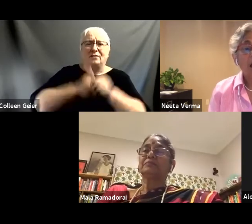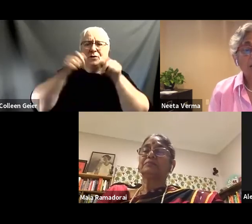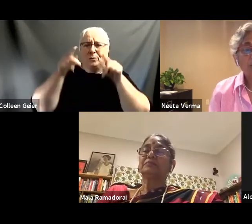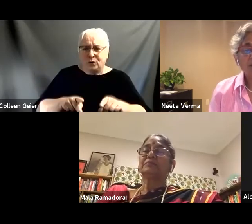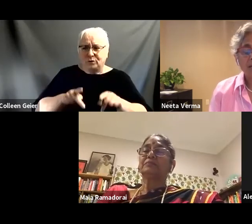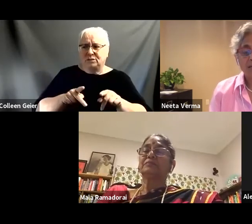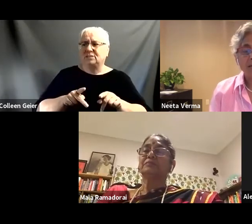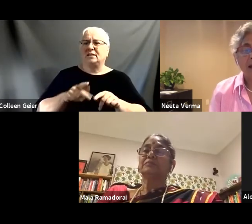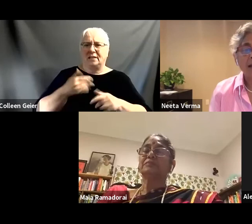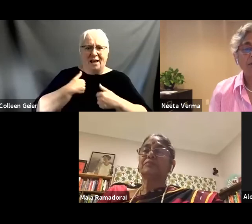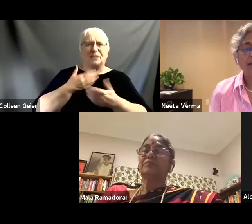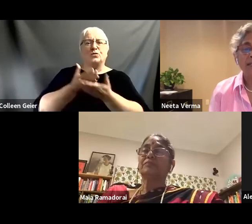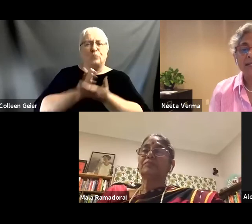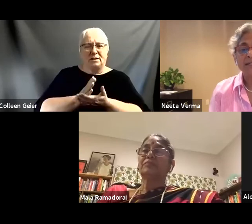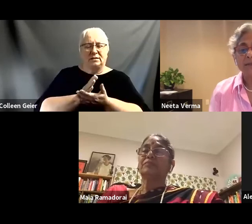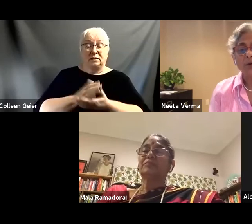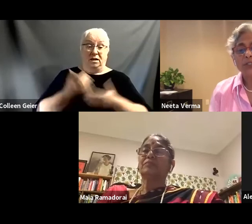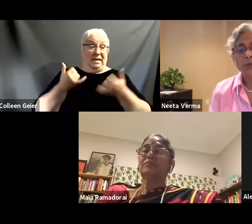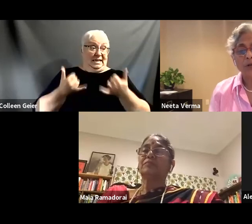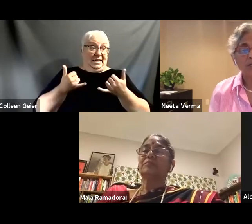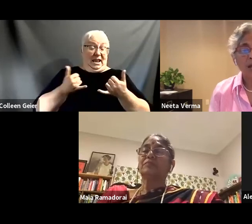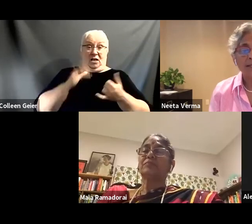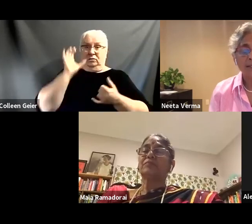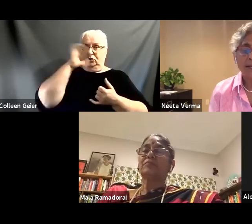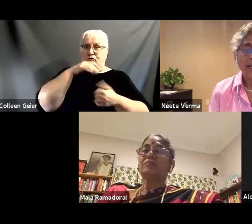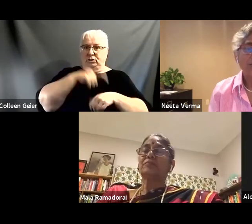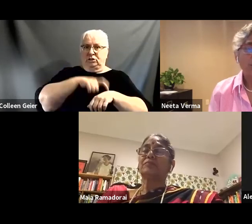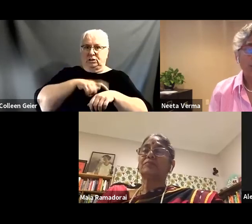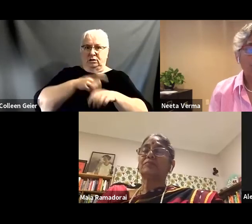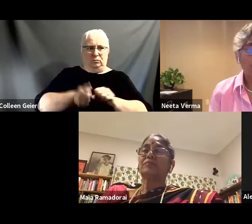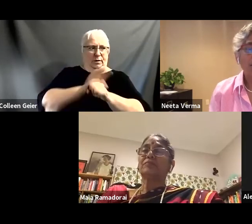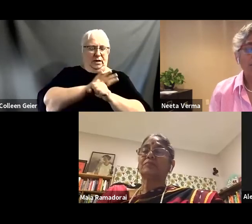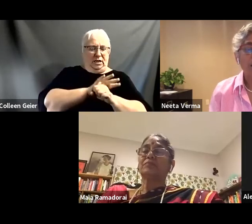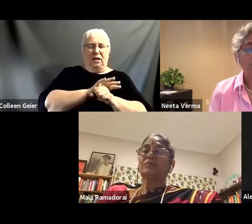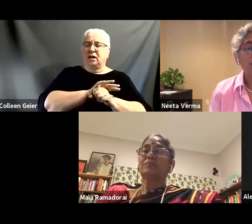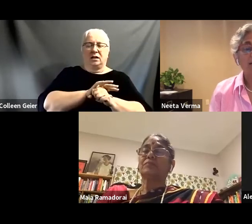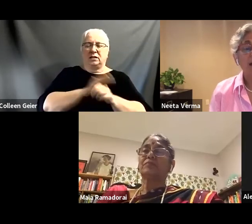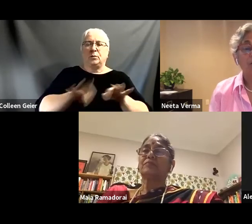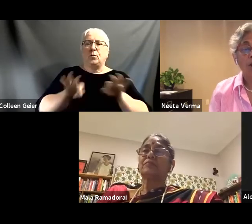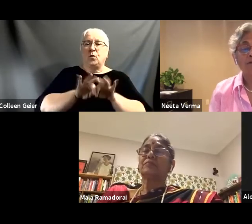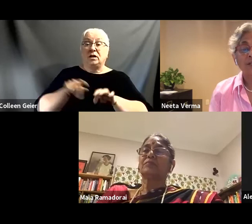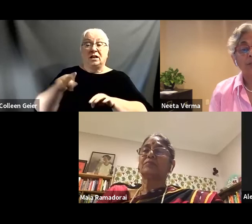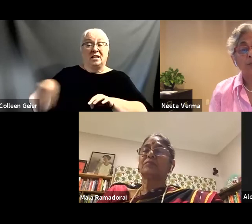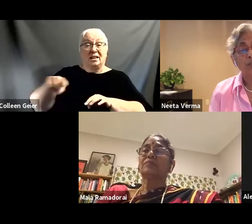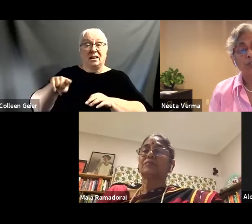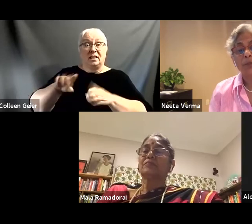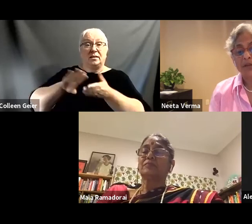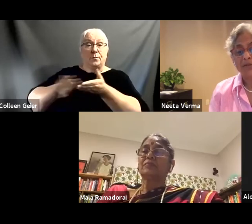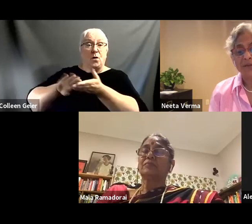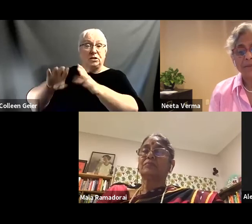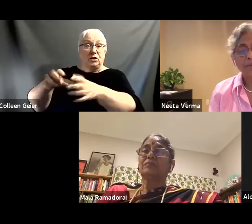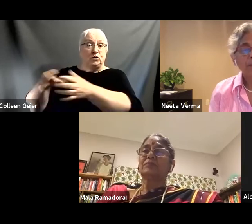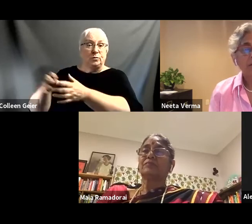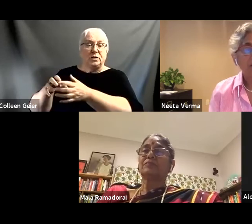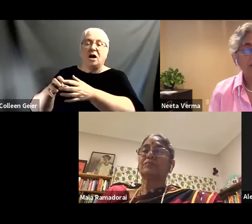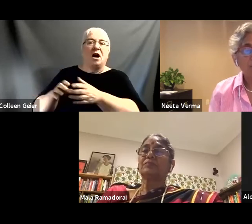In unprecedented times like these, the most important task is to ensure that the marginalized are not further pushed to the